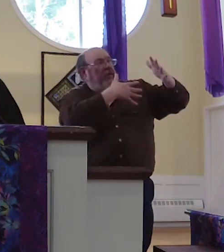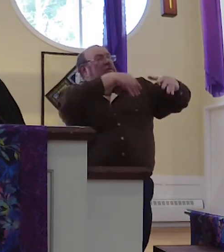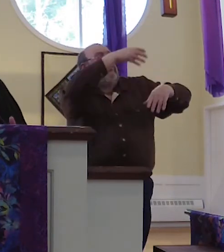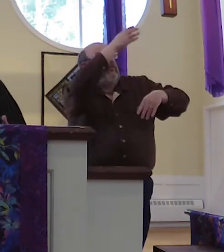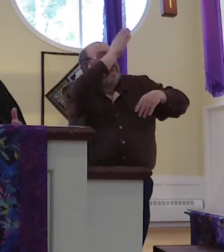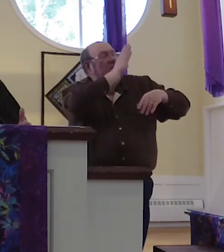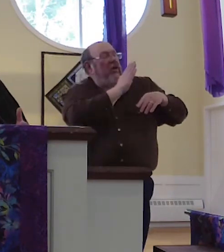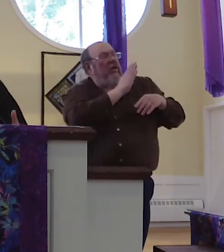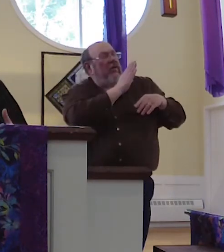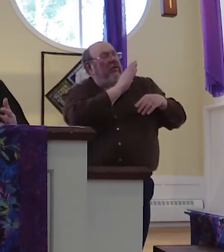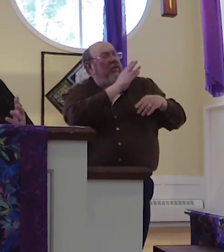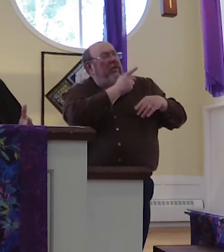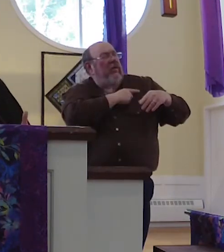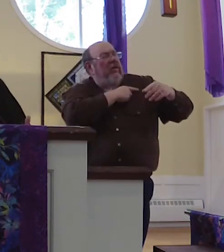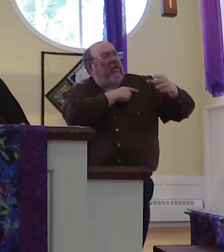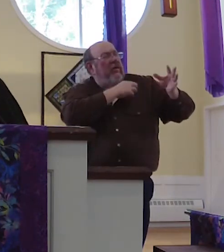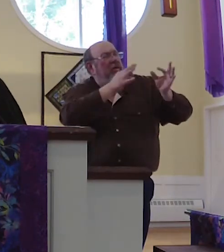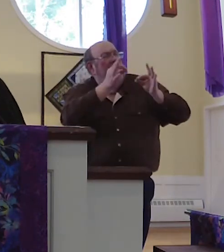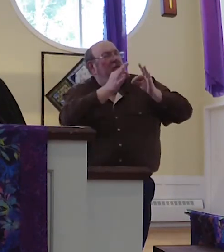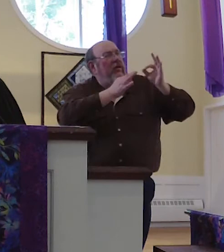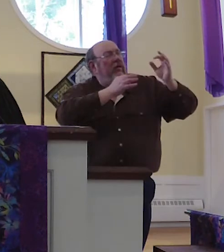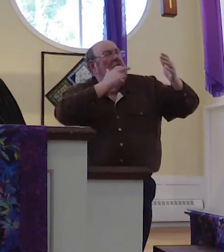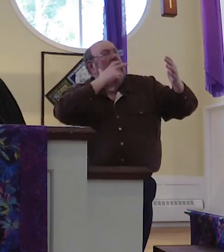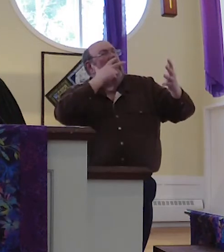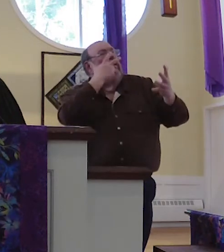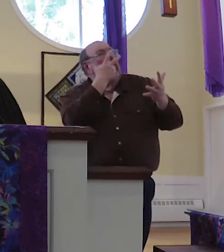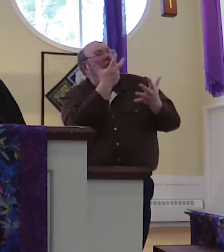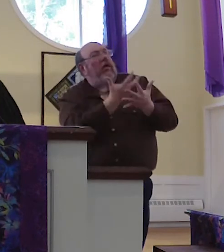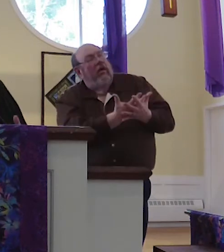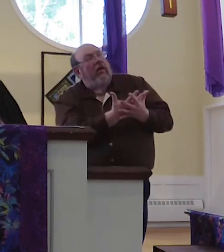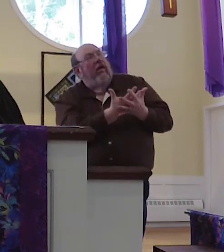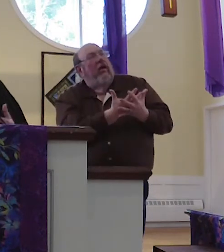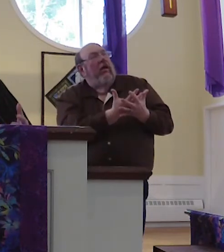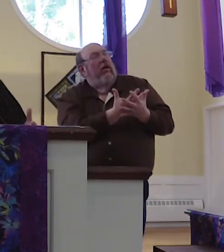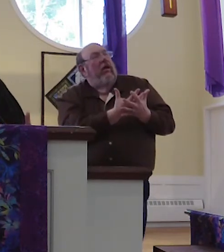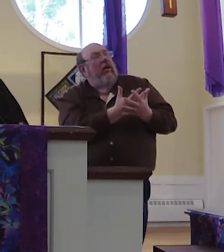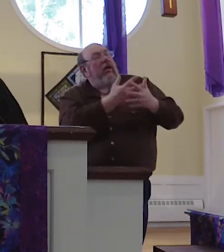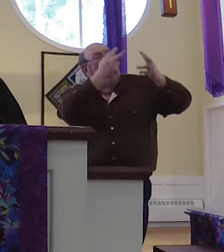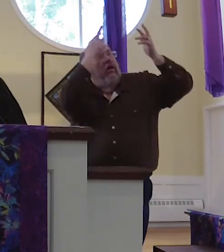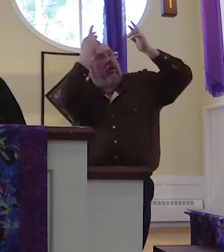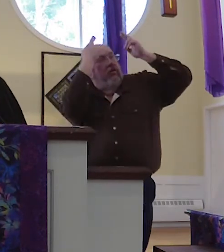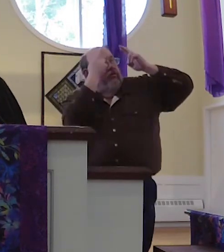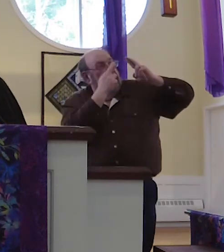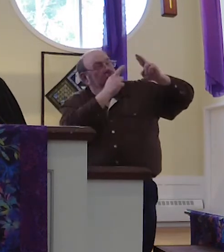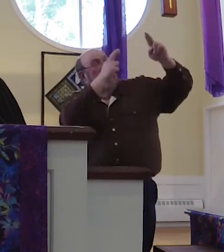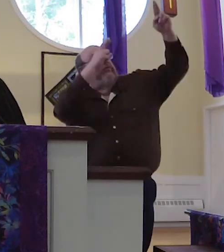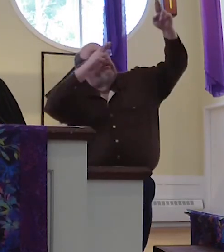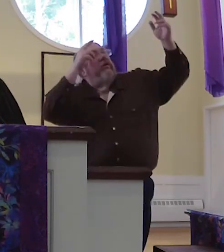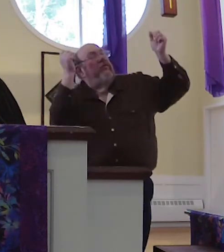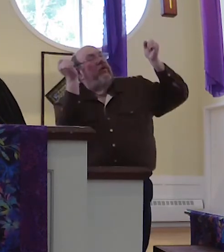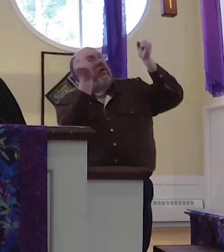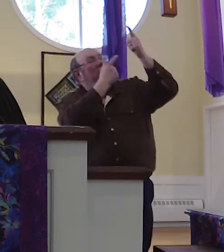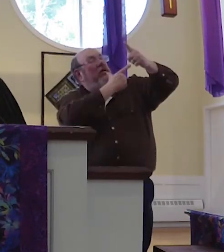well, that can also be described as awe or respect for all that God is.